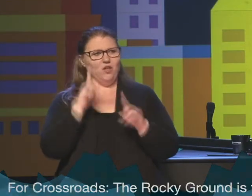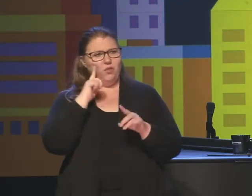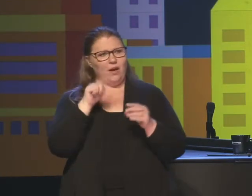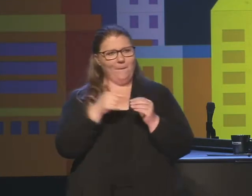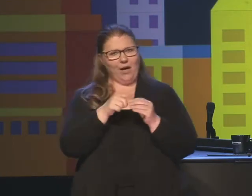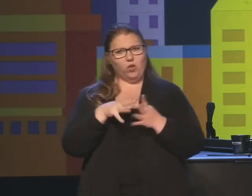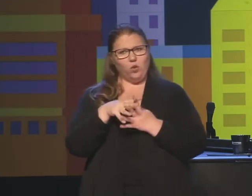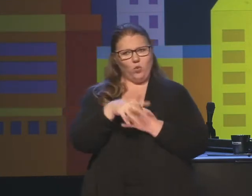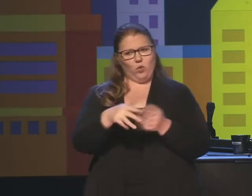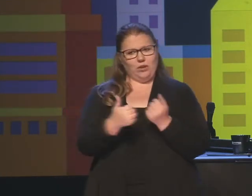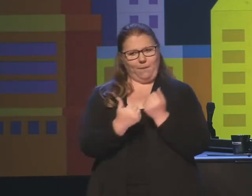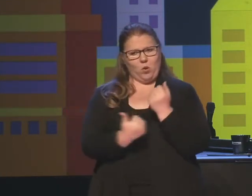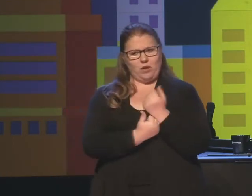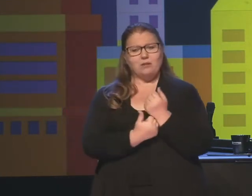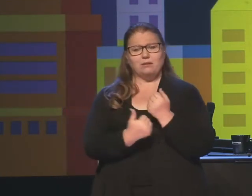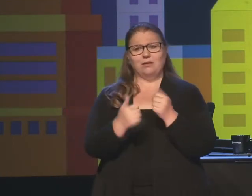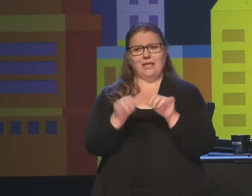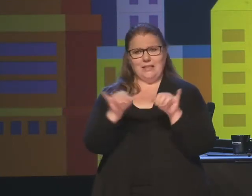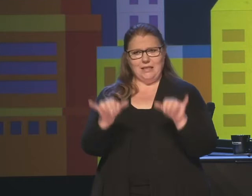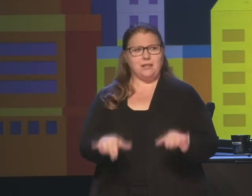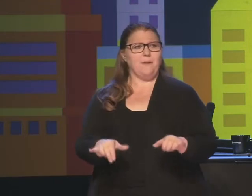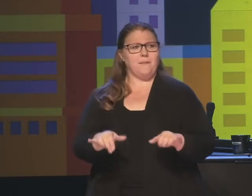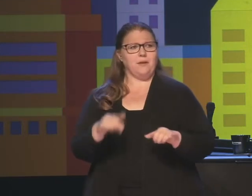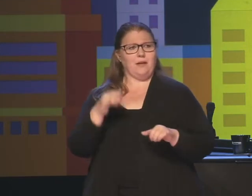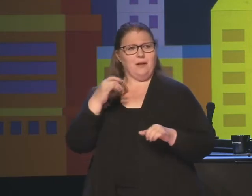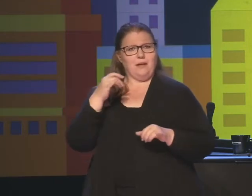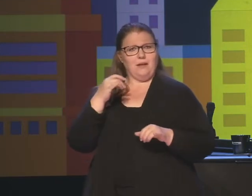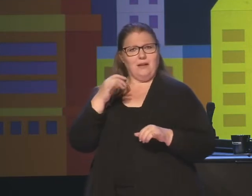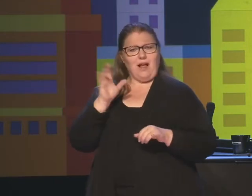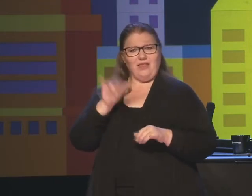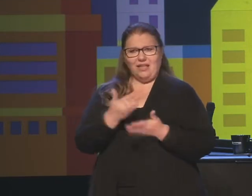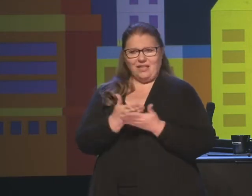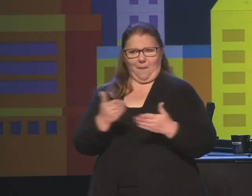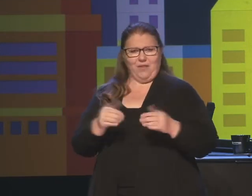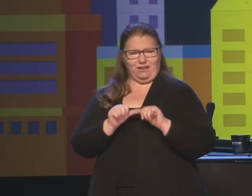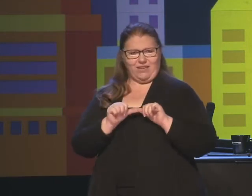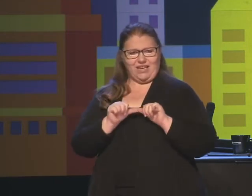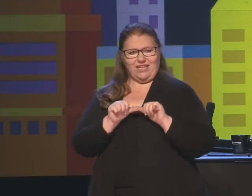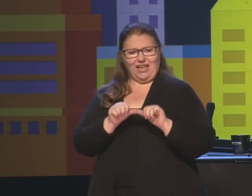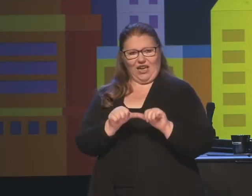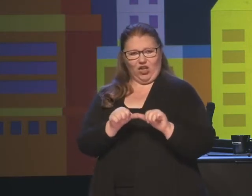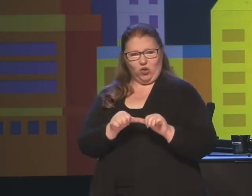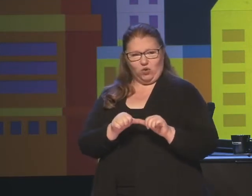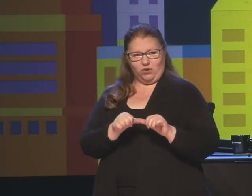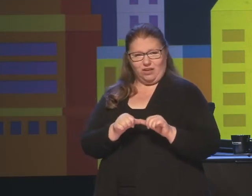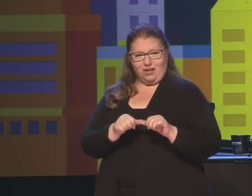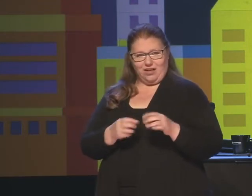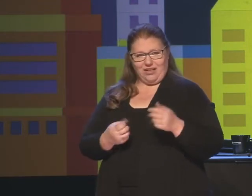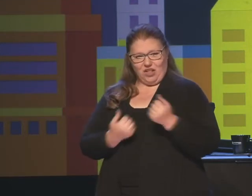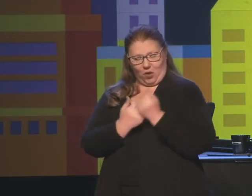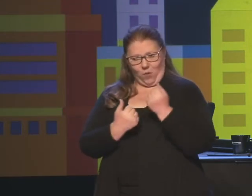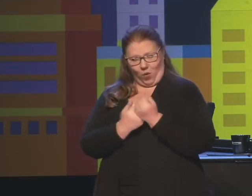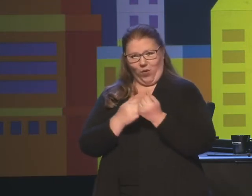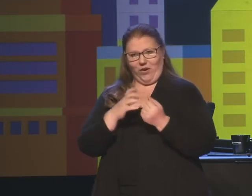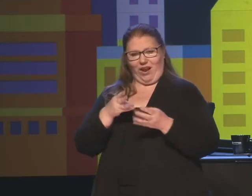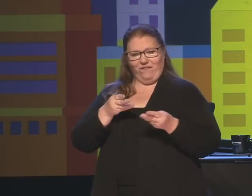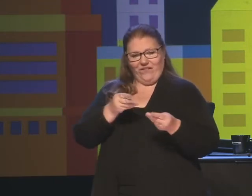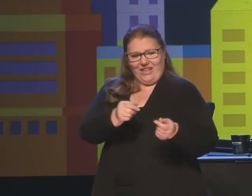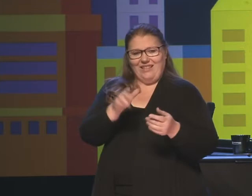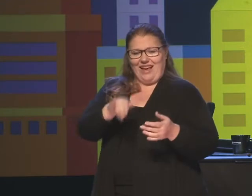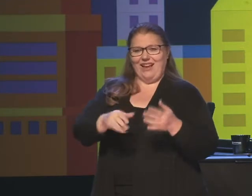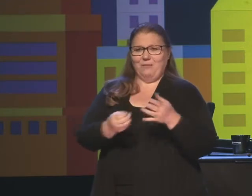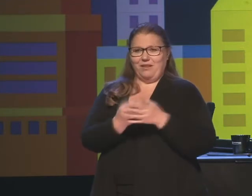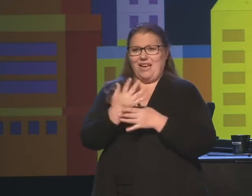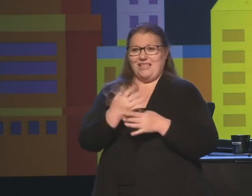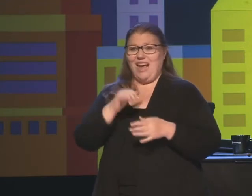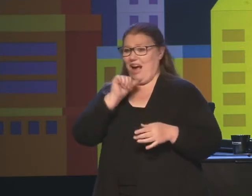a support system. Think of a root system as something that continues to feed and nourish the plant, right? I'm not a farmer. I got chiggers.